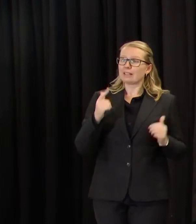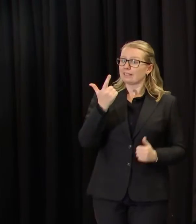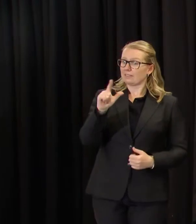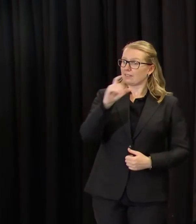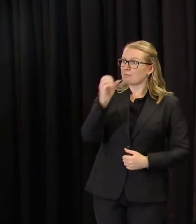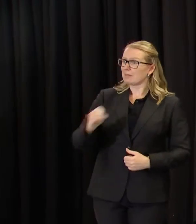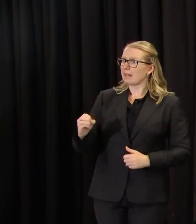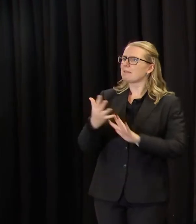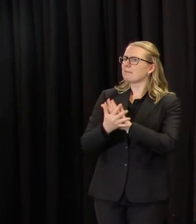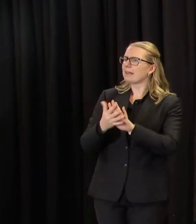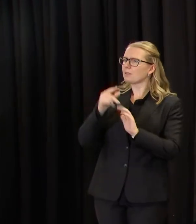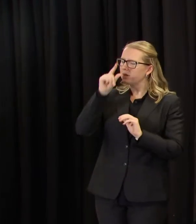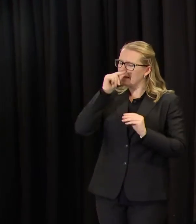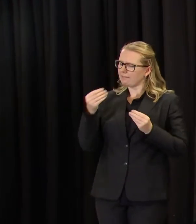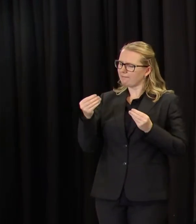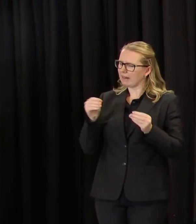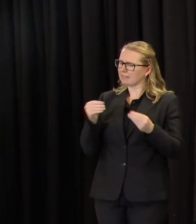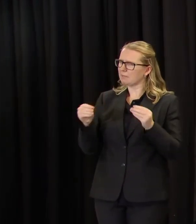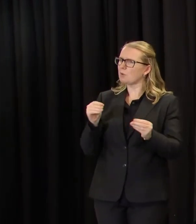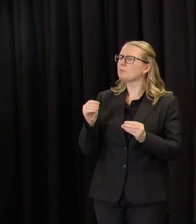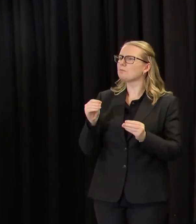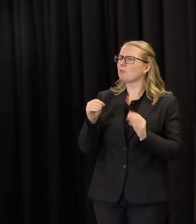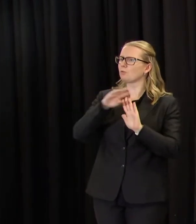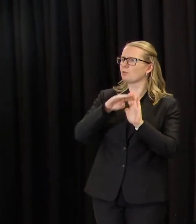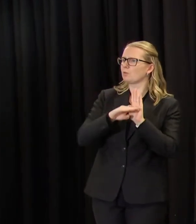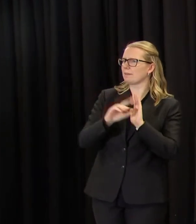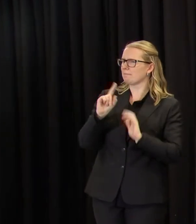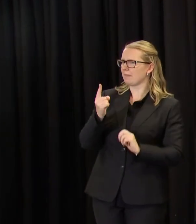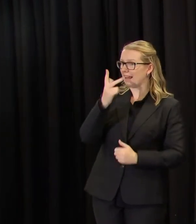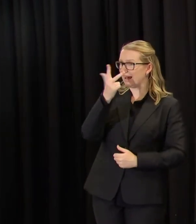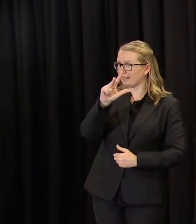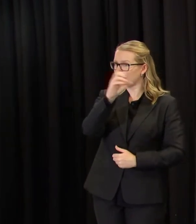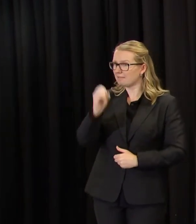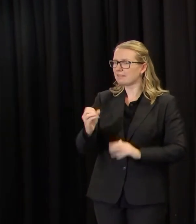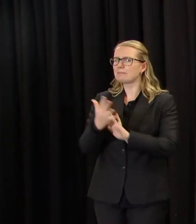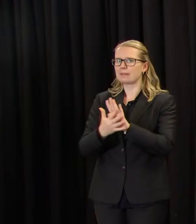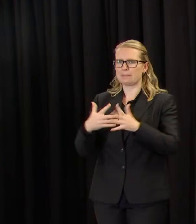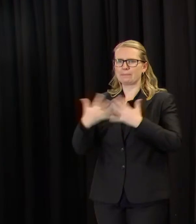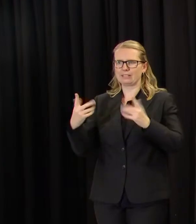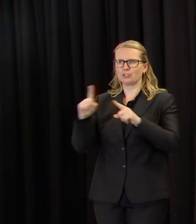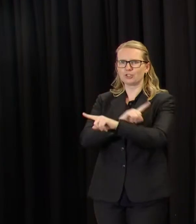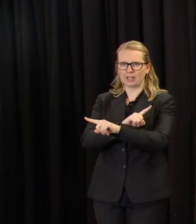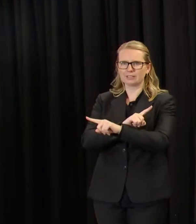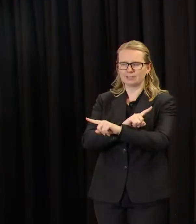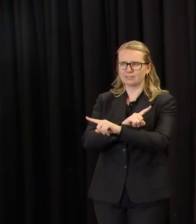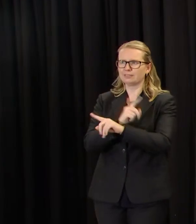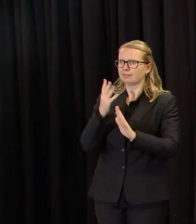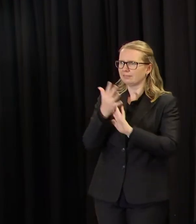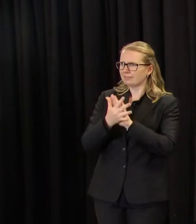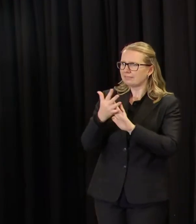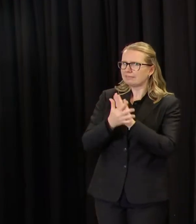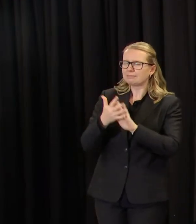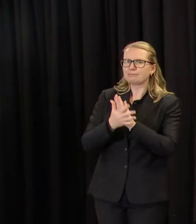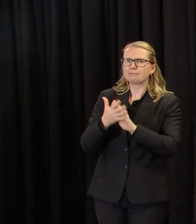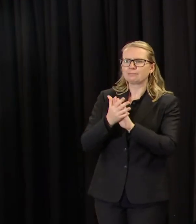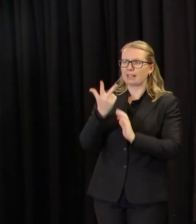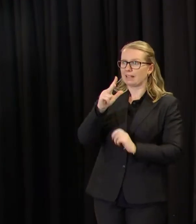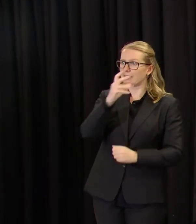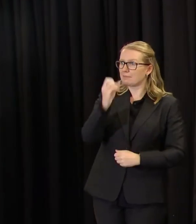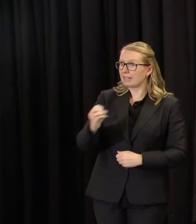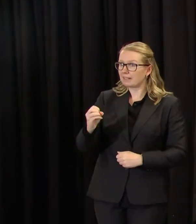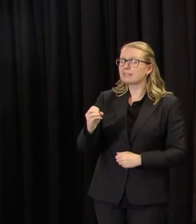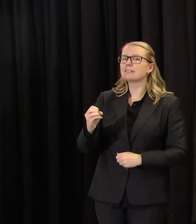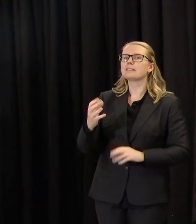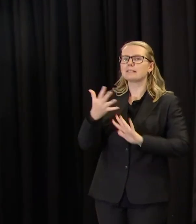can ease in some areas. 80% is when there's really significant change. And yes, we do move away from every